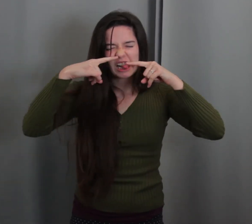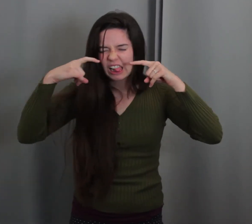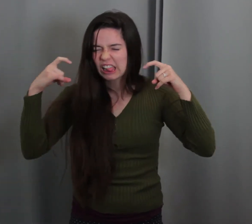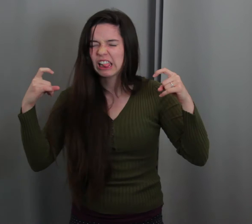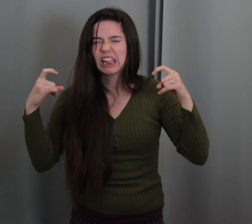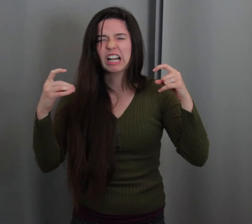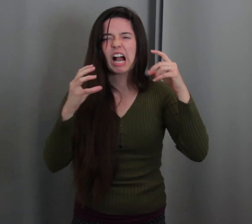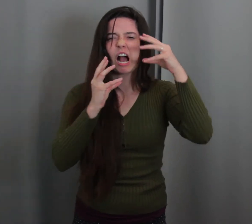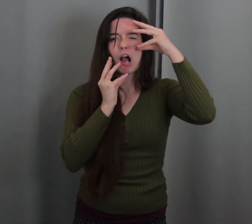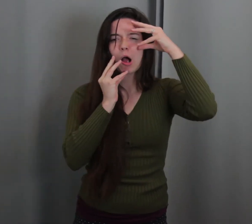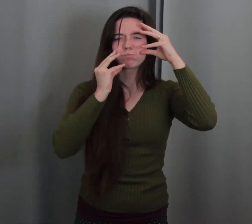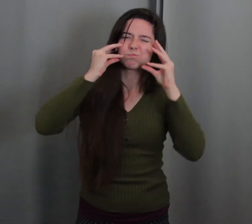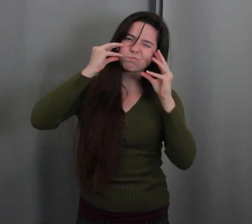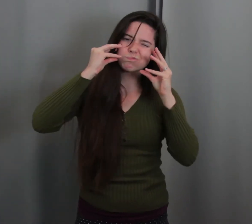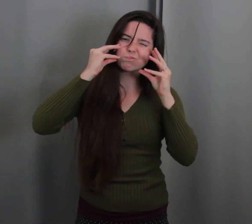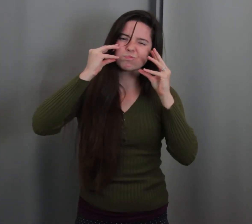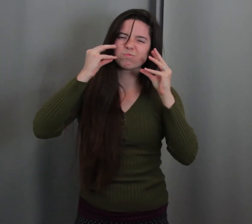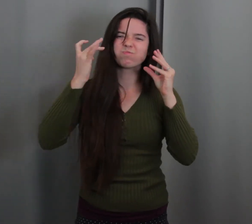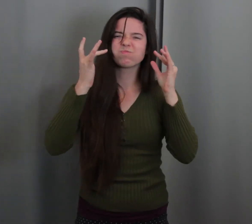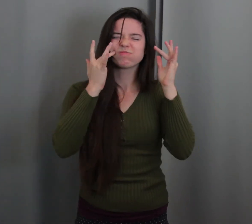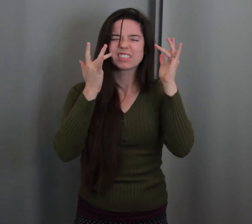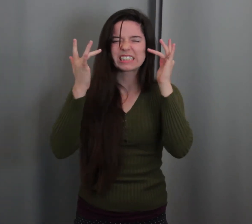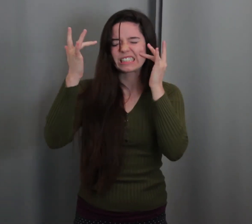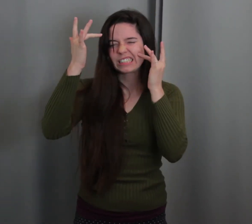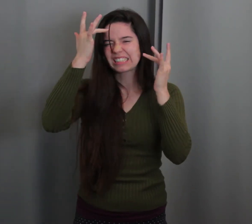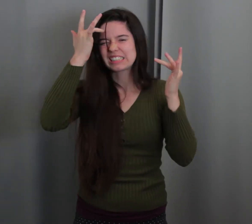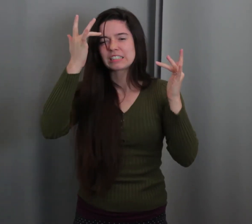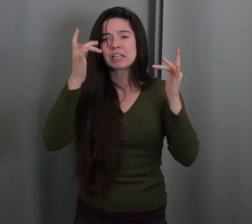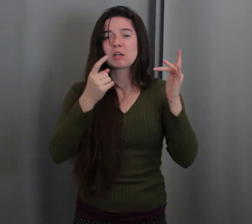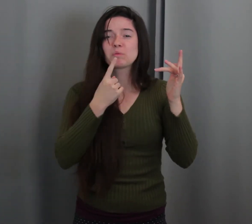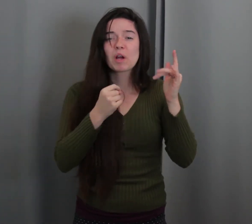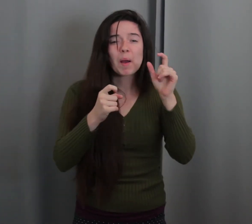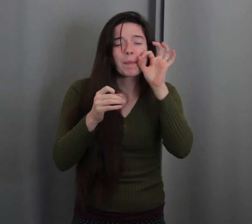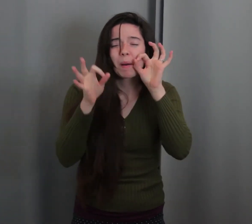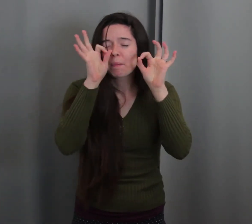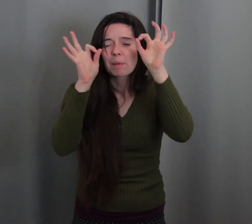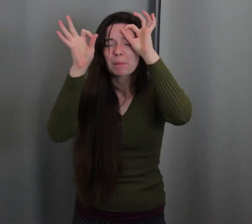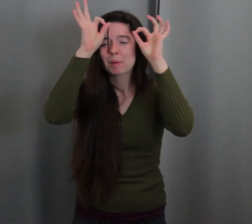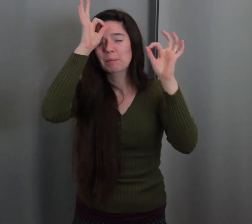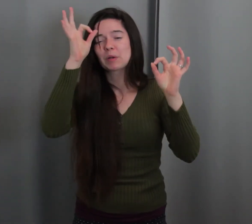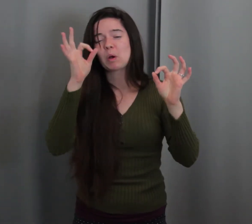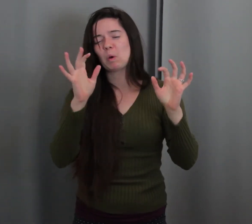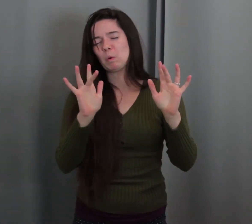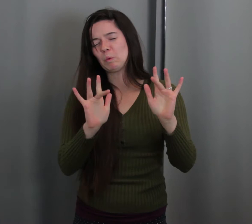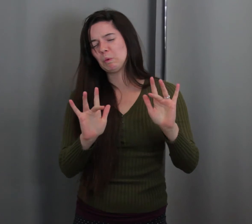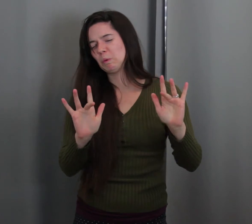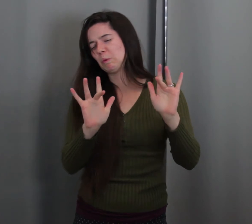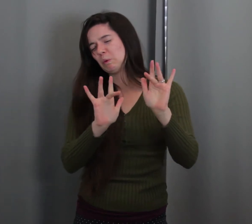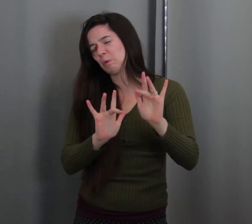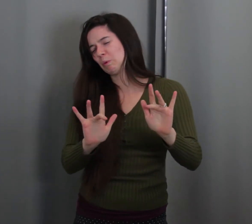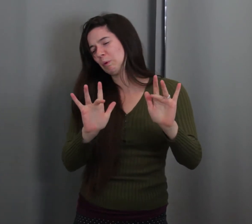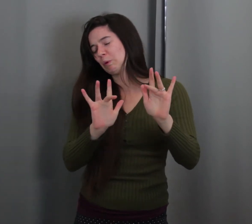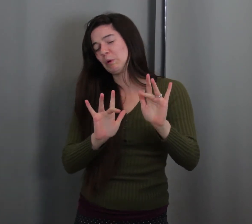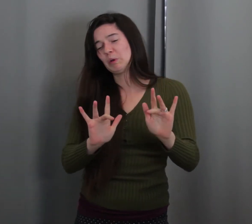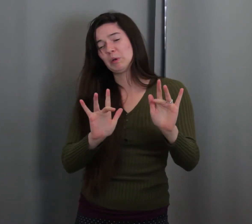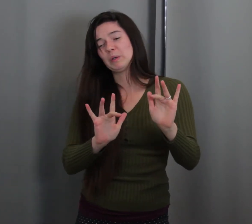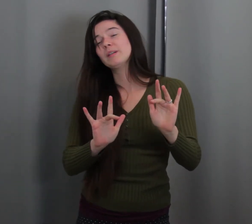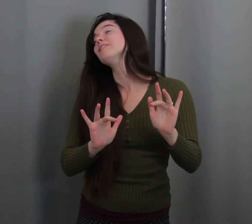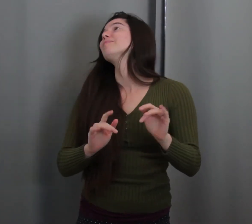pleasant, as he said, "Good evening. I have come to see if you've a room for